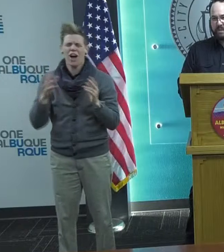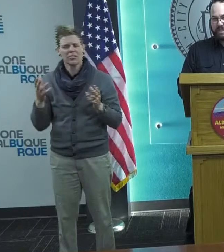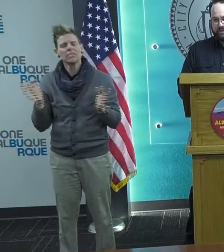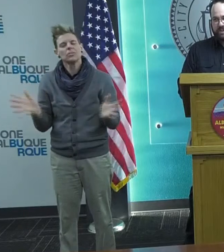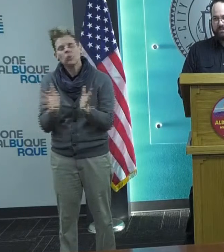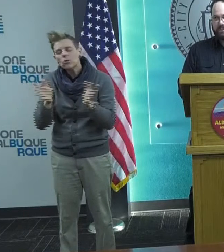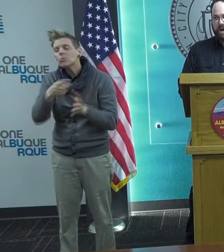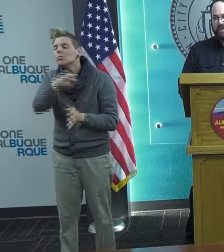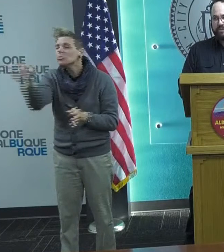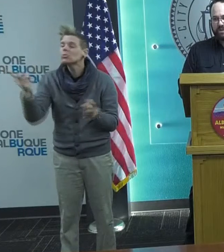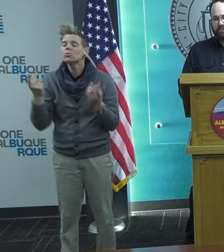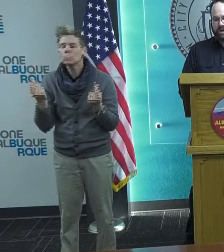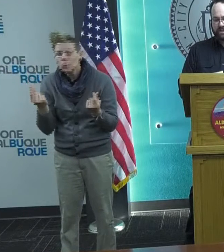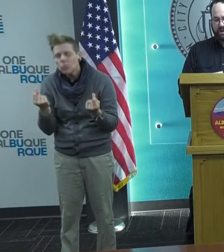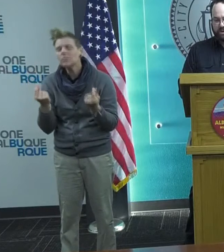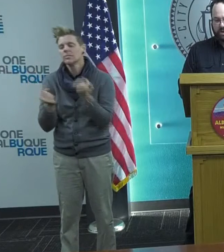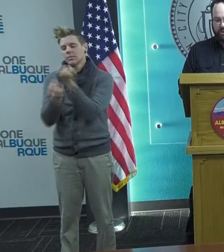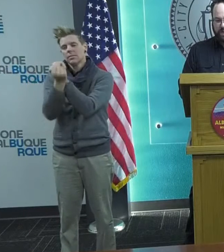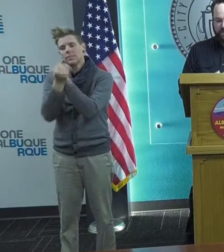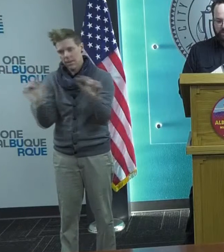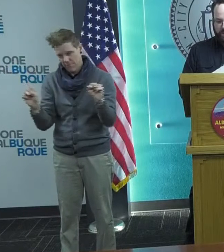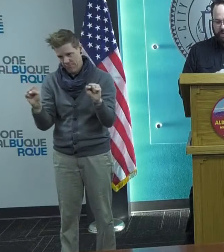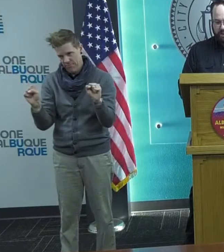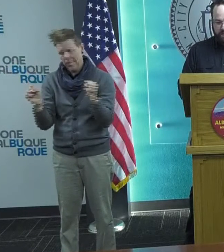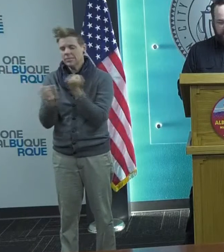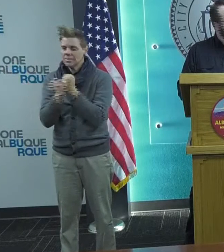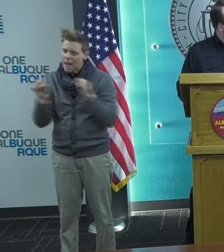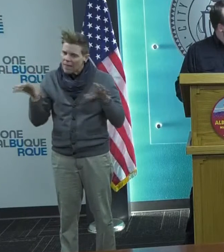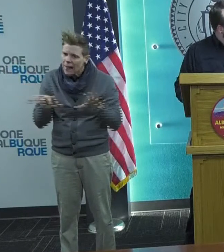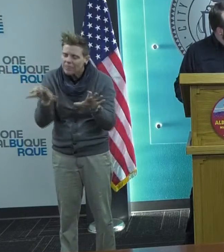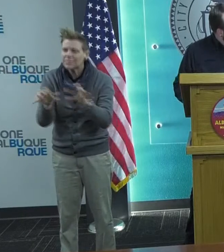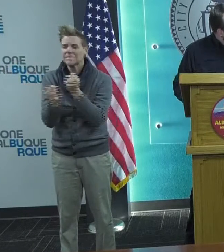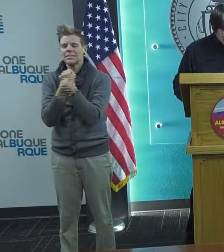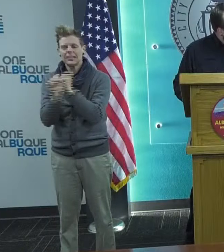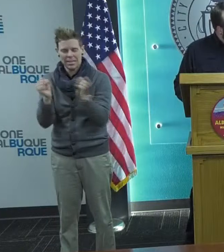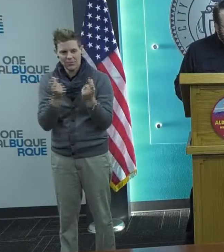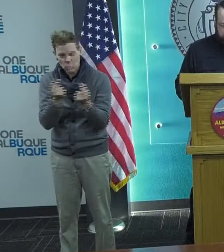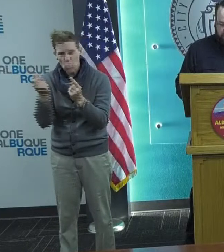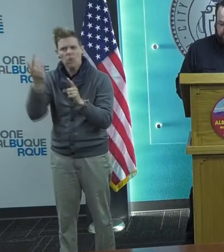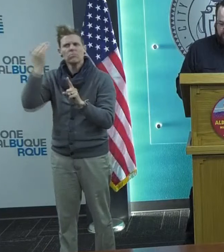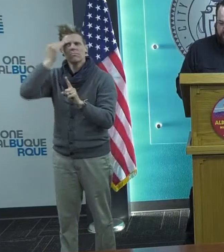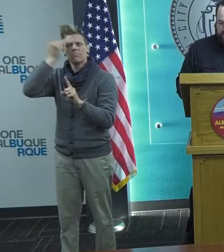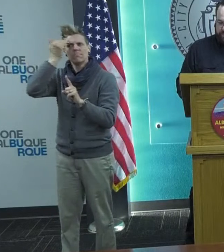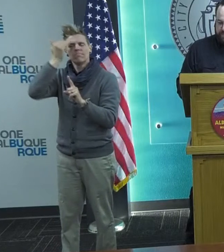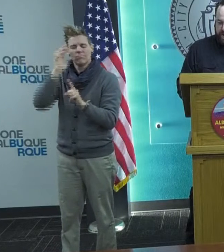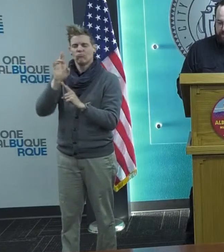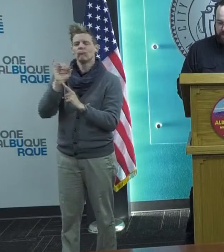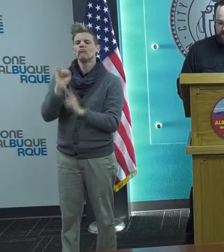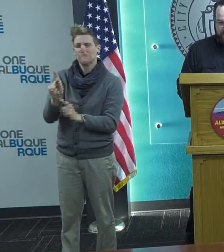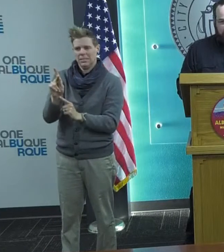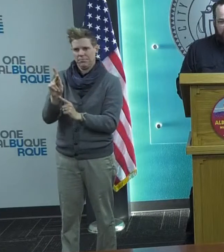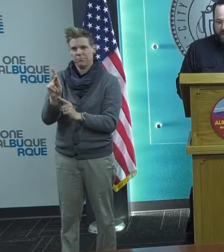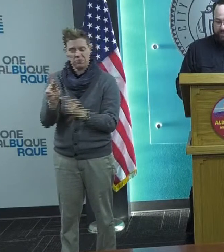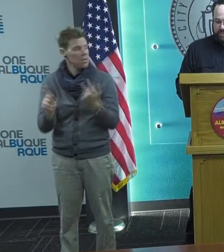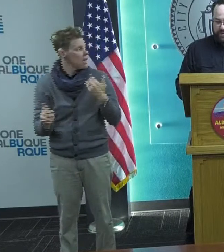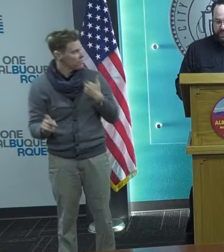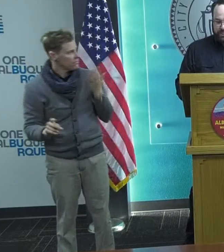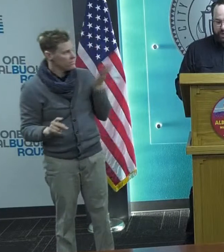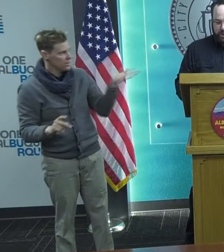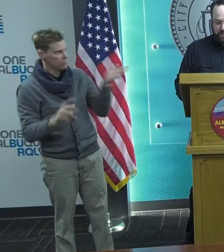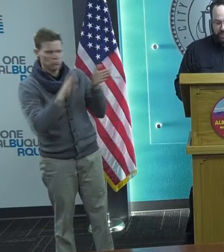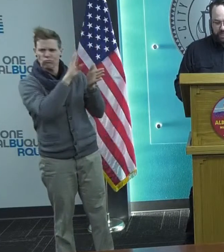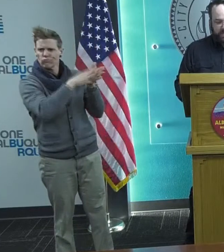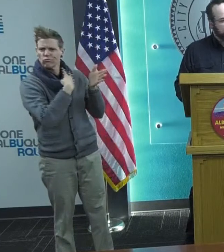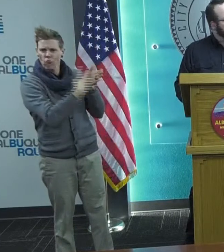safest possible activities and be mindful of risk going into the weekend like that. The chart here beside me is